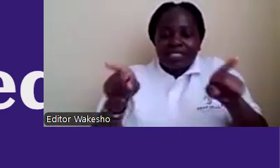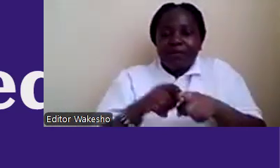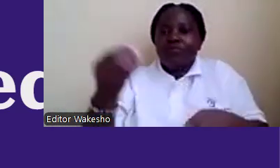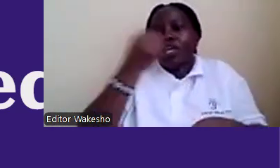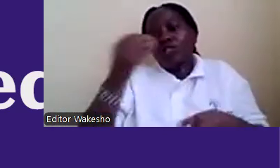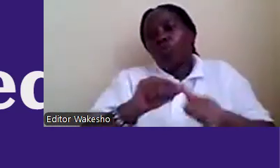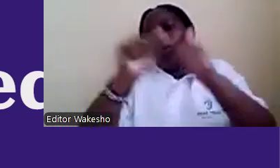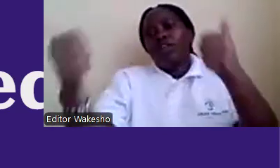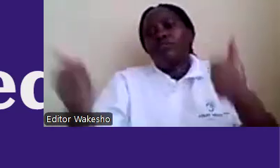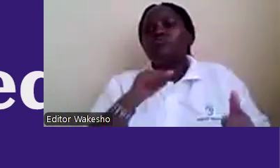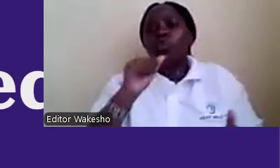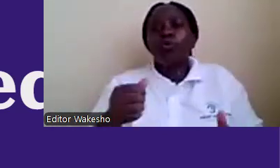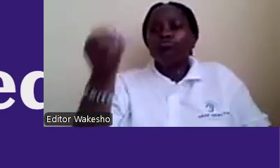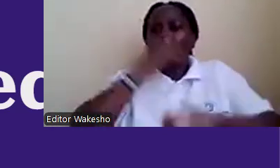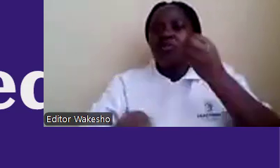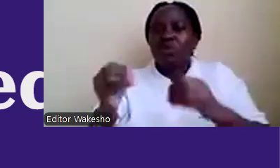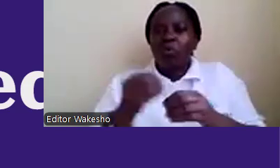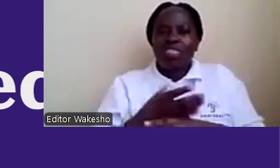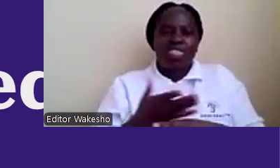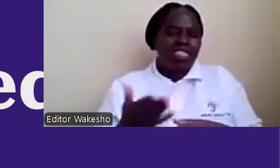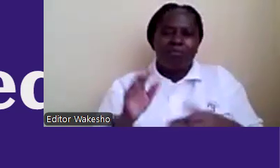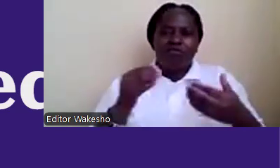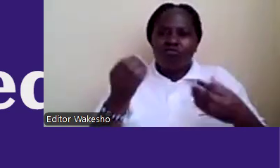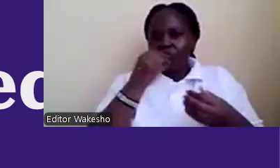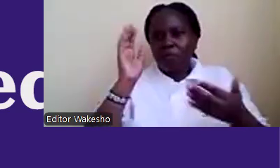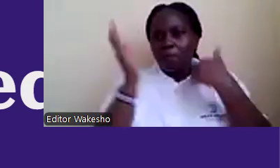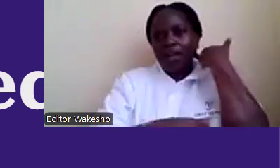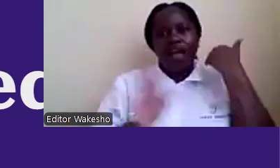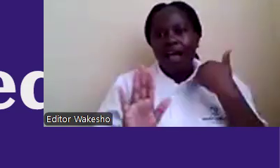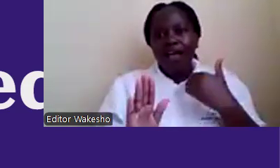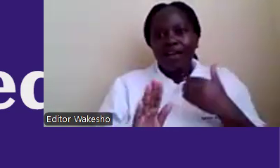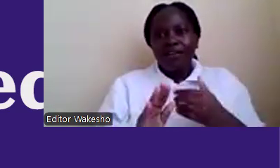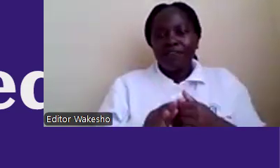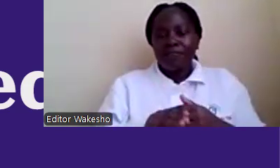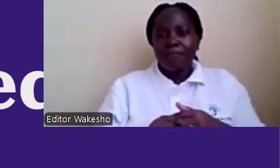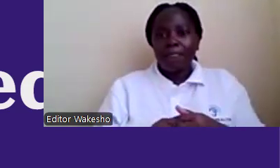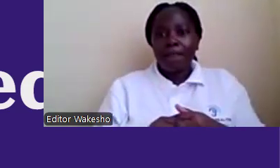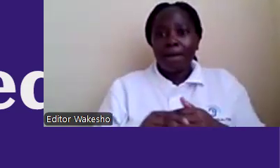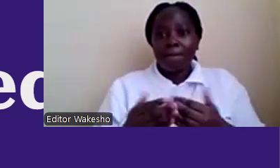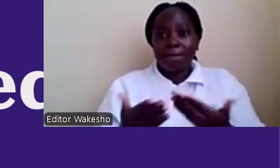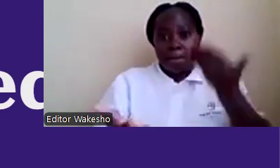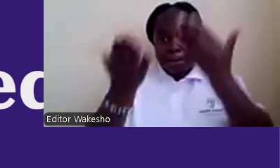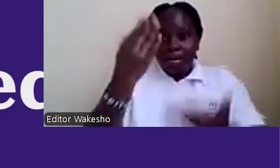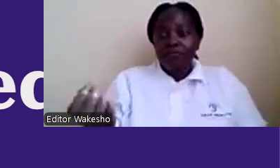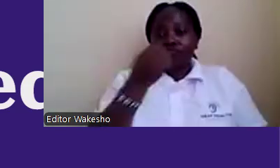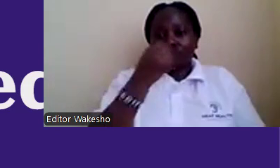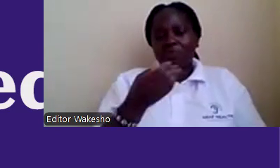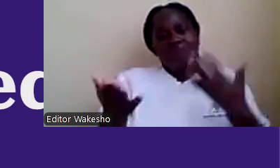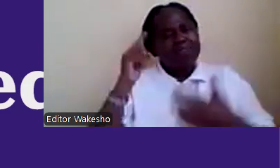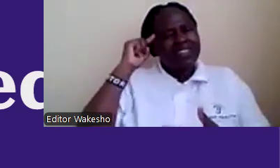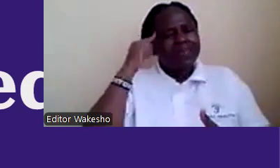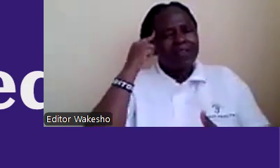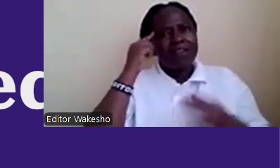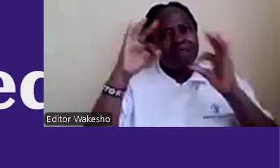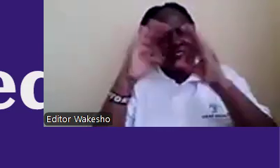So some might ask, maybe a friend, family member, relative, someone who was, diagnosed